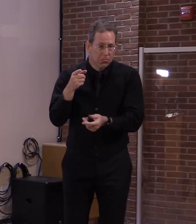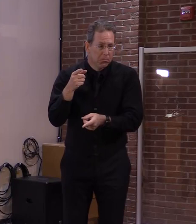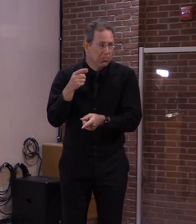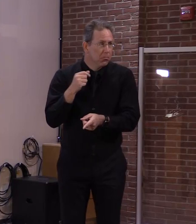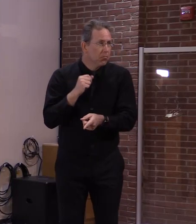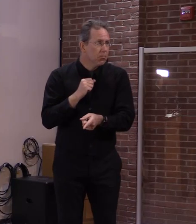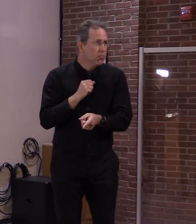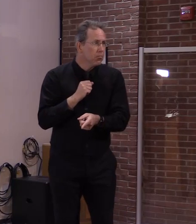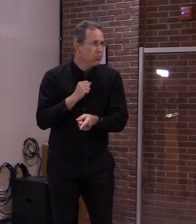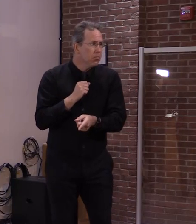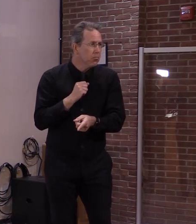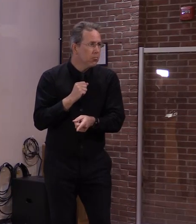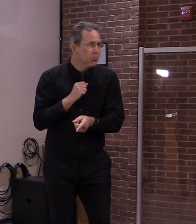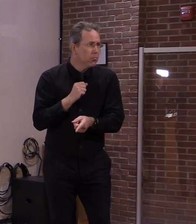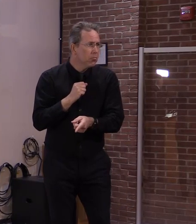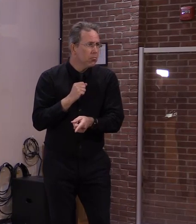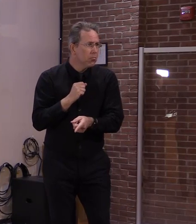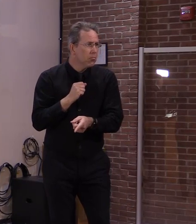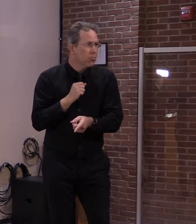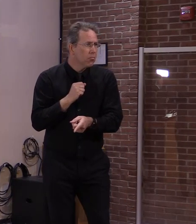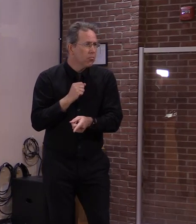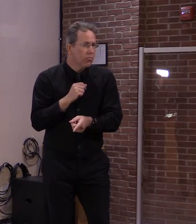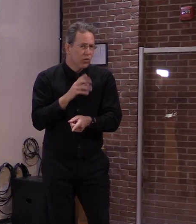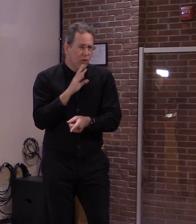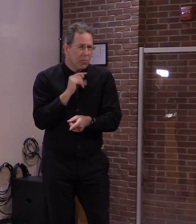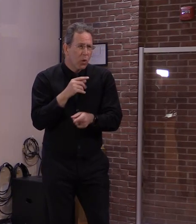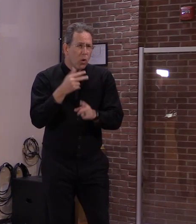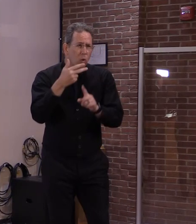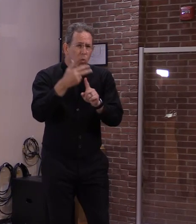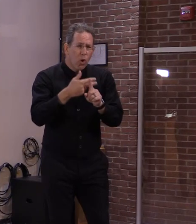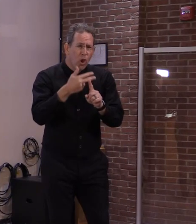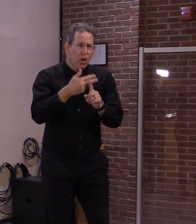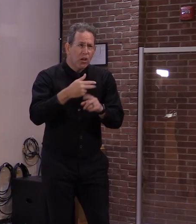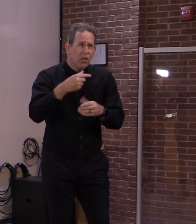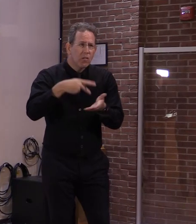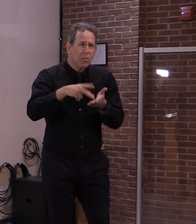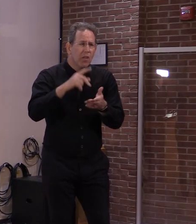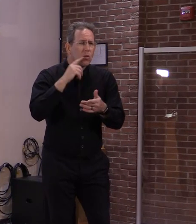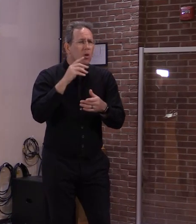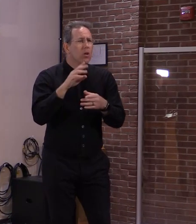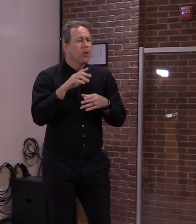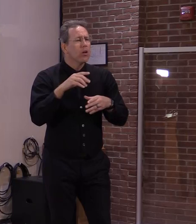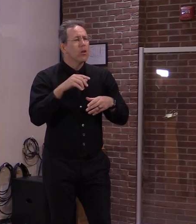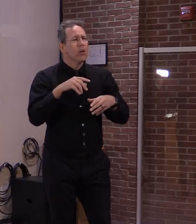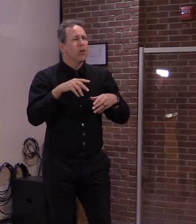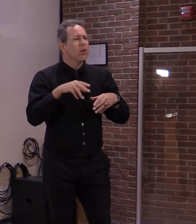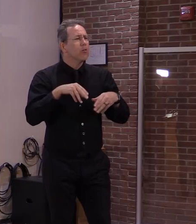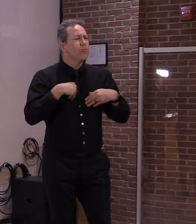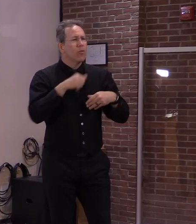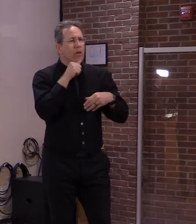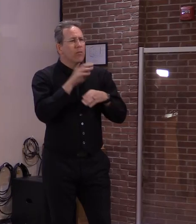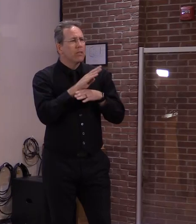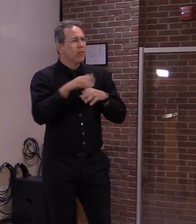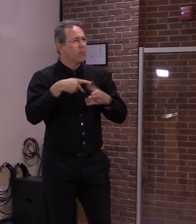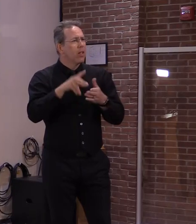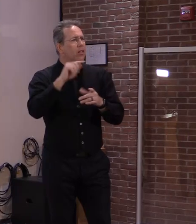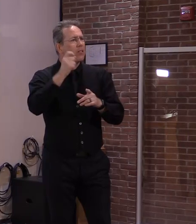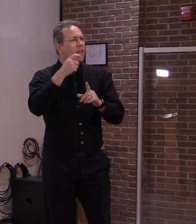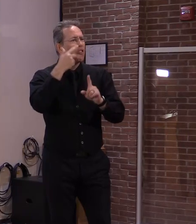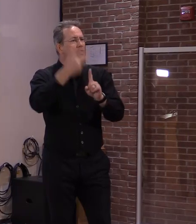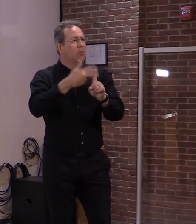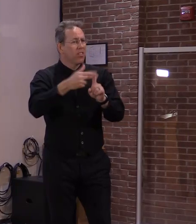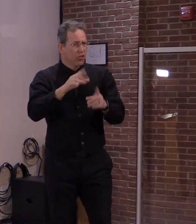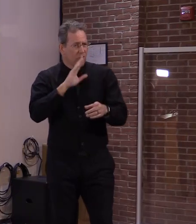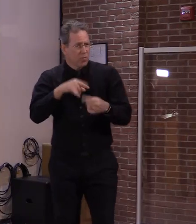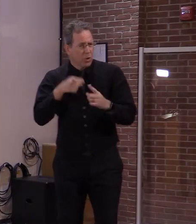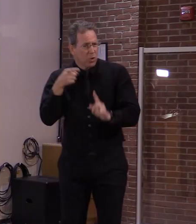future? It could be. I'd have to double check it. The CPA I spoke to didn't specifically say. He